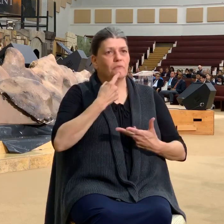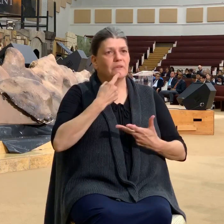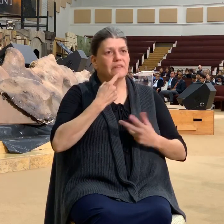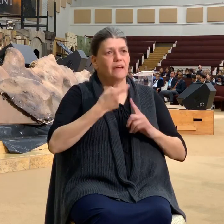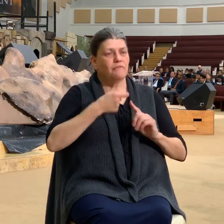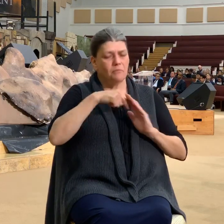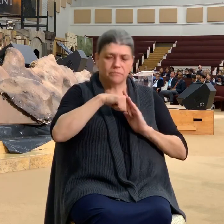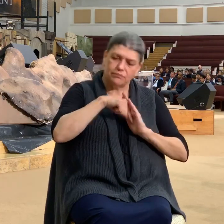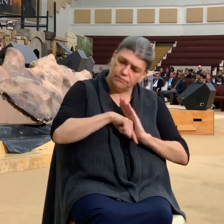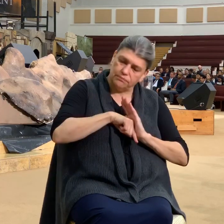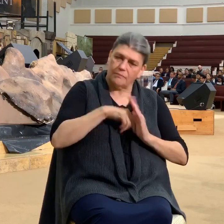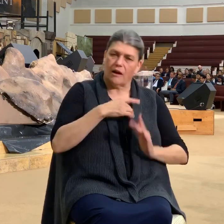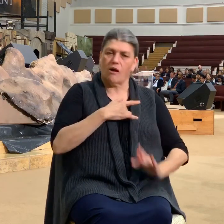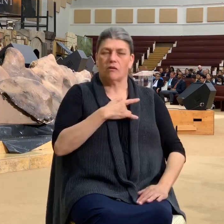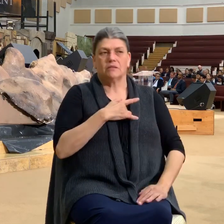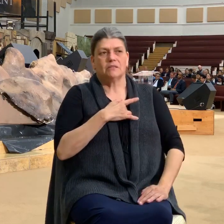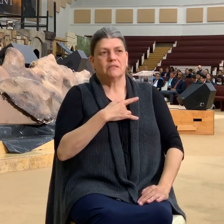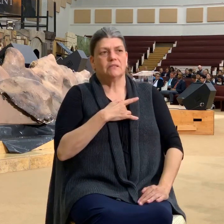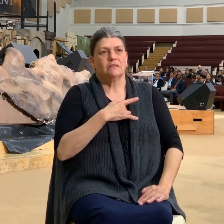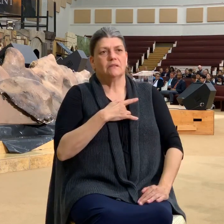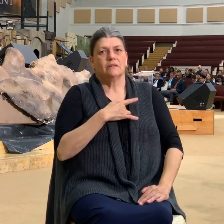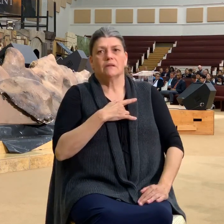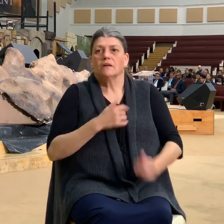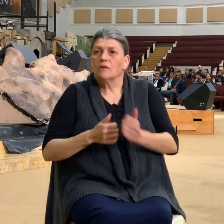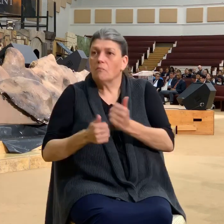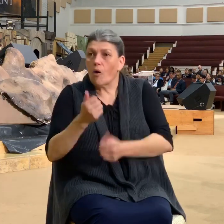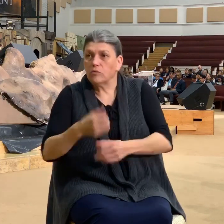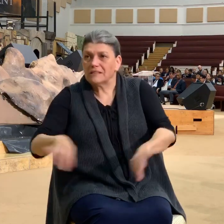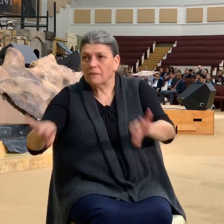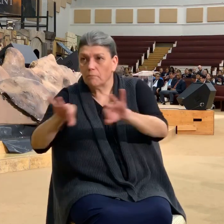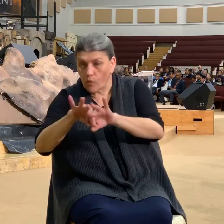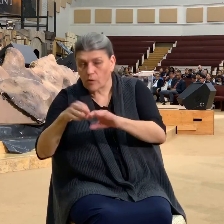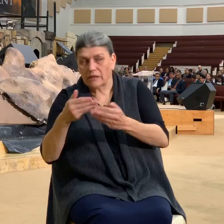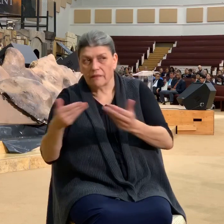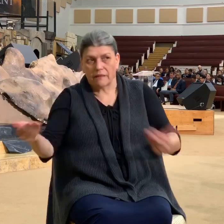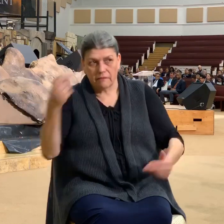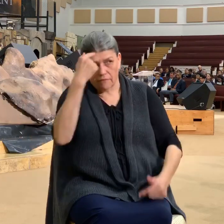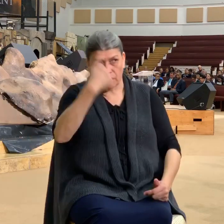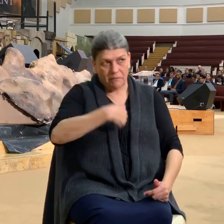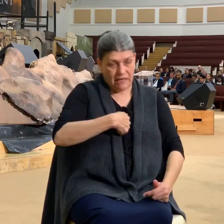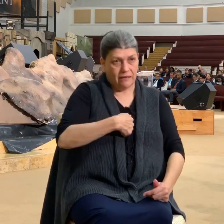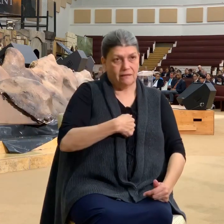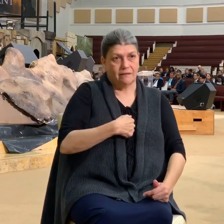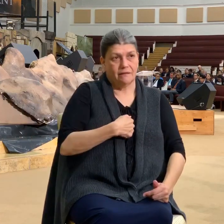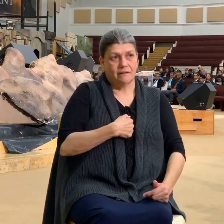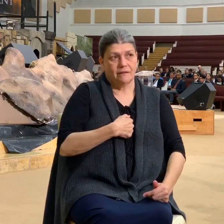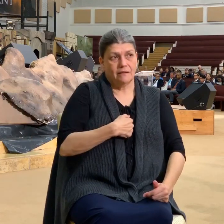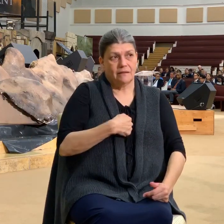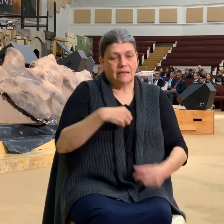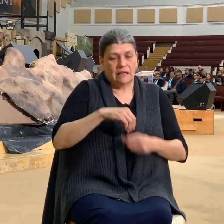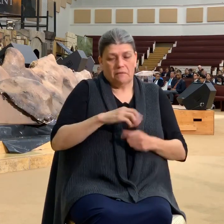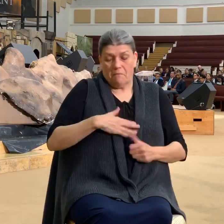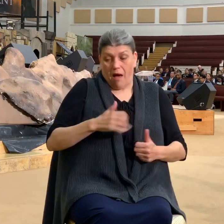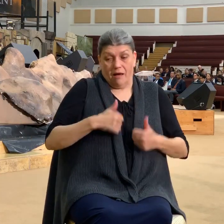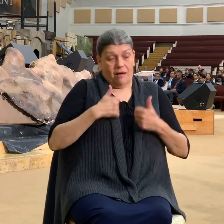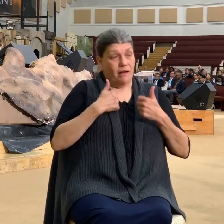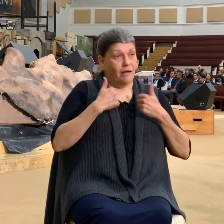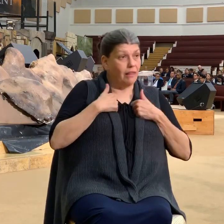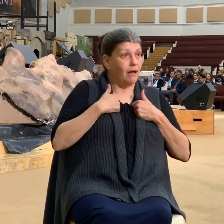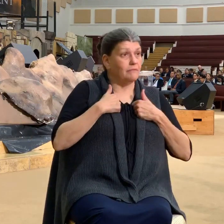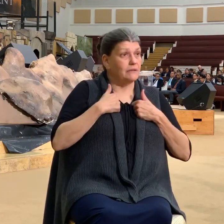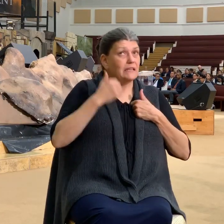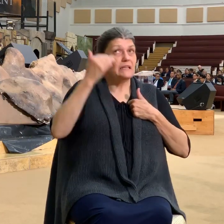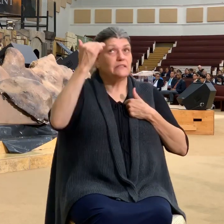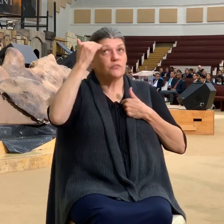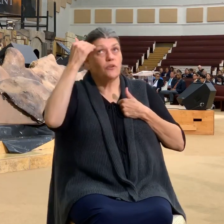my heart that the most important thing for me in my life is to